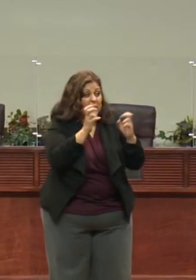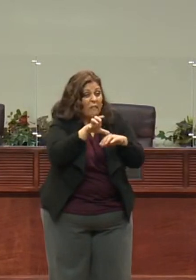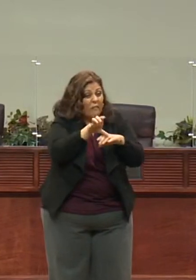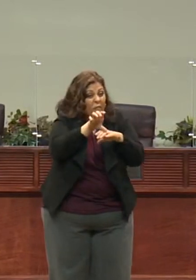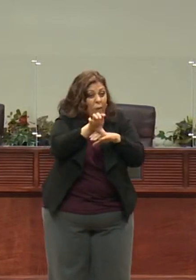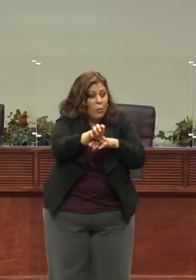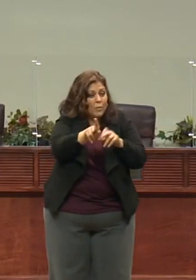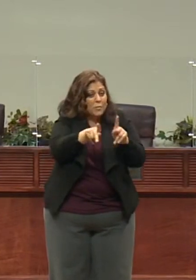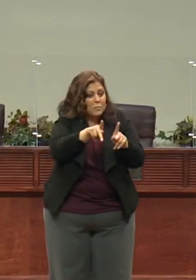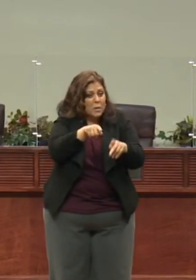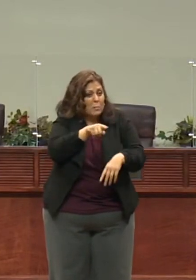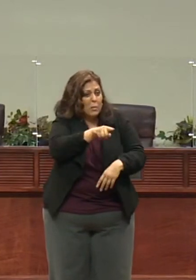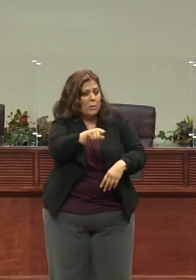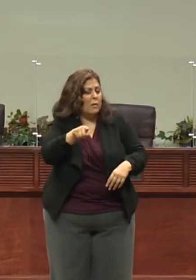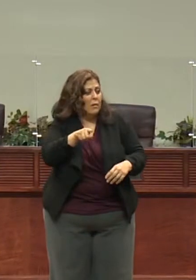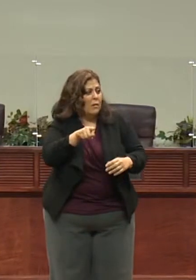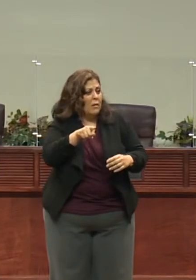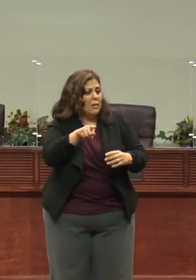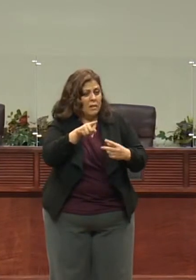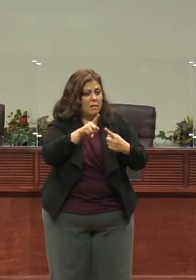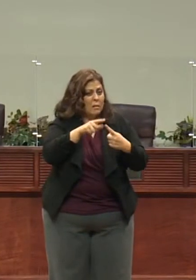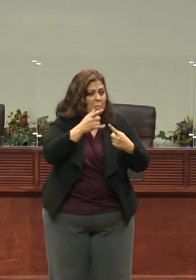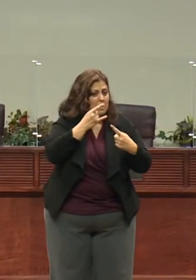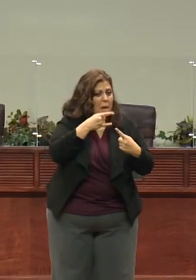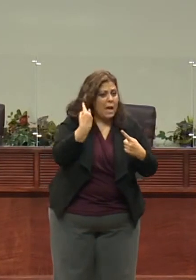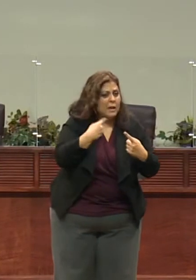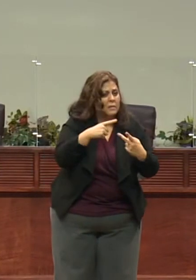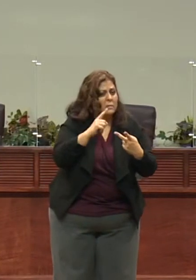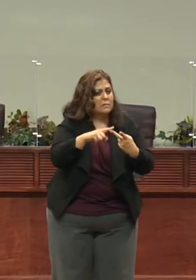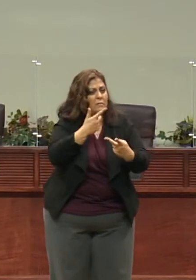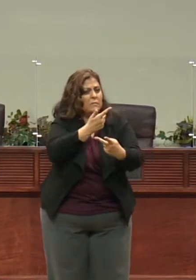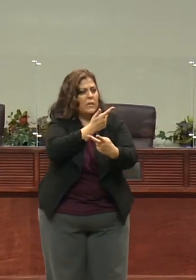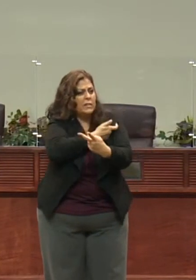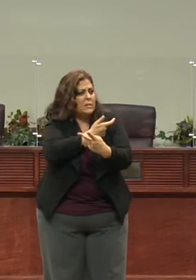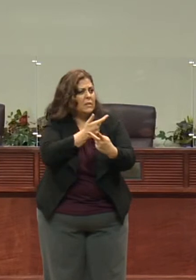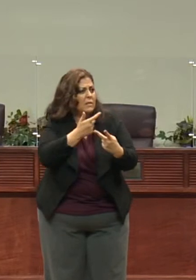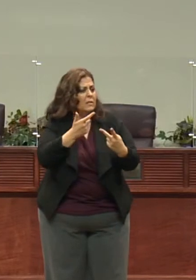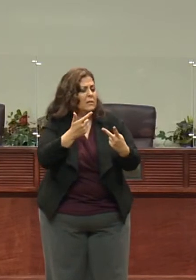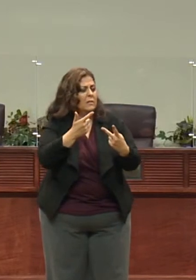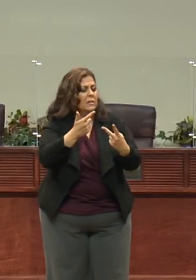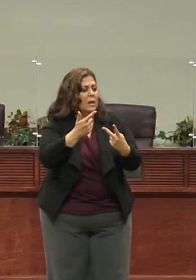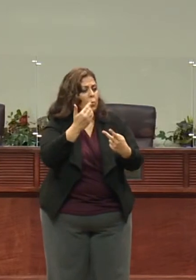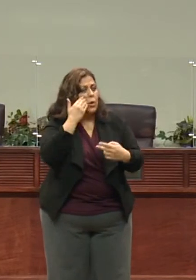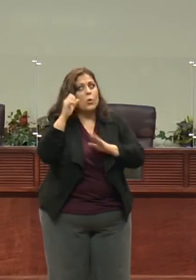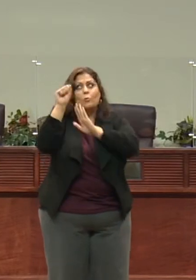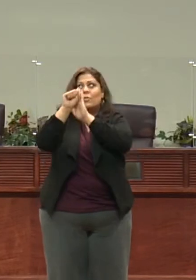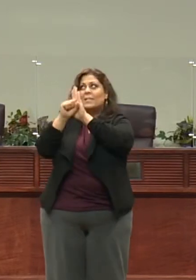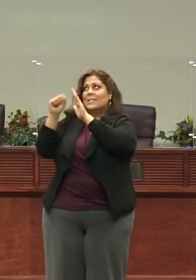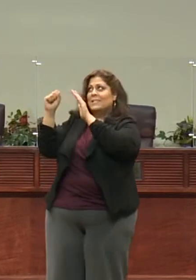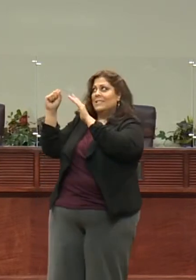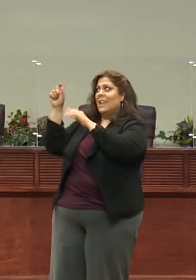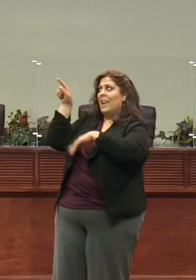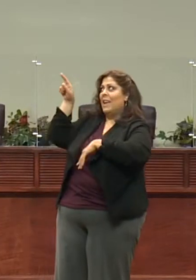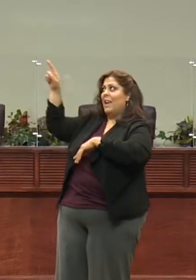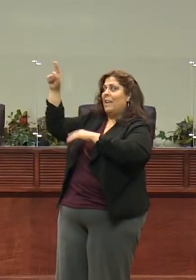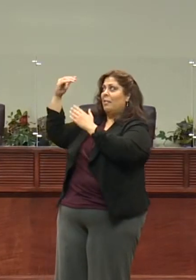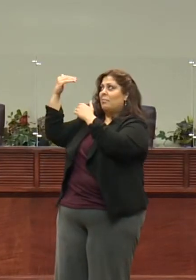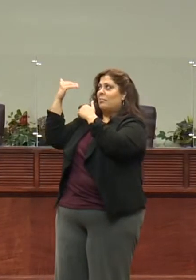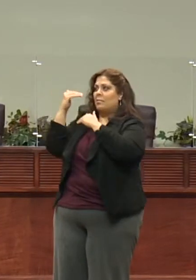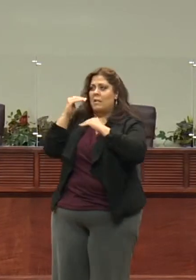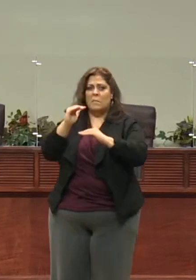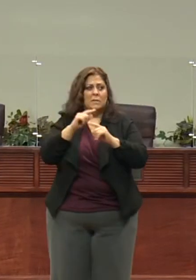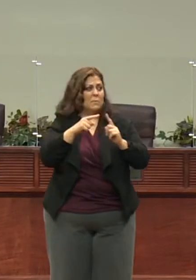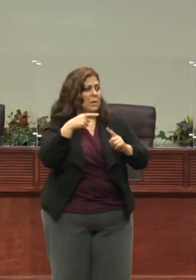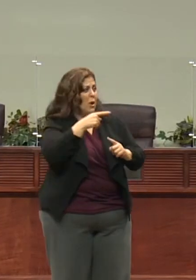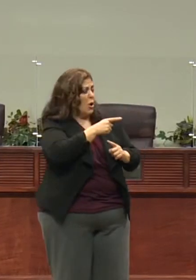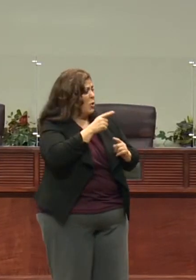to either mask up, get the vaccine, despite the limitations you have at the state level? Are you looking into legal options? Are you still looking into